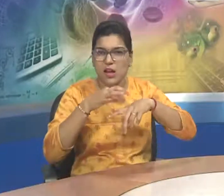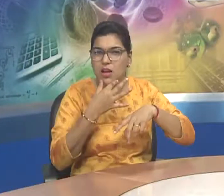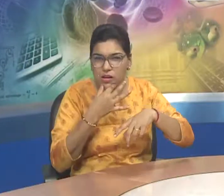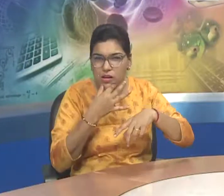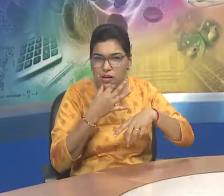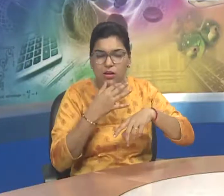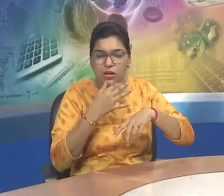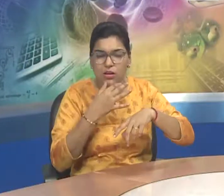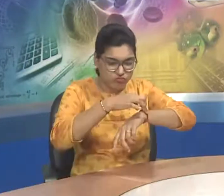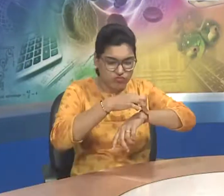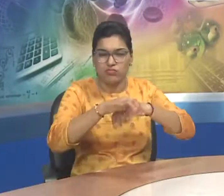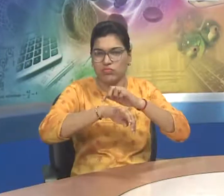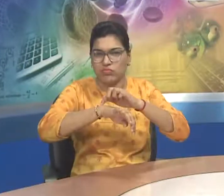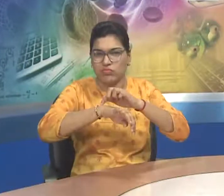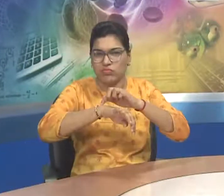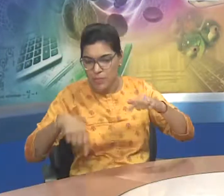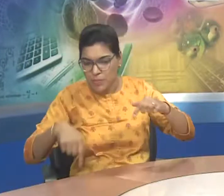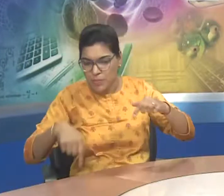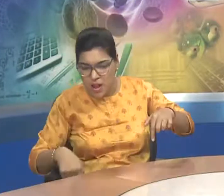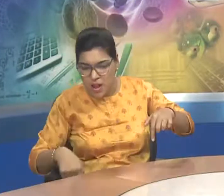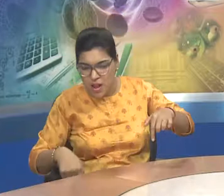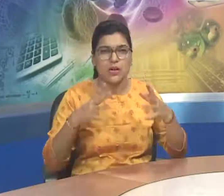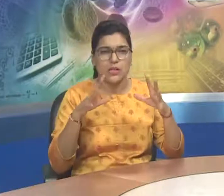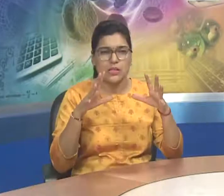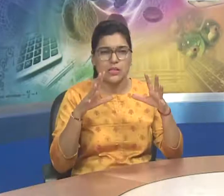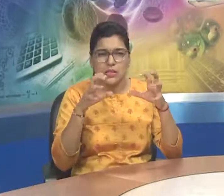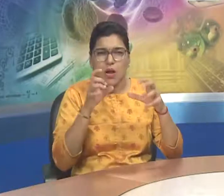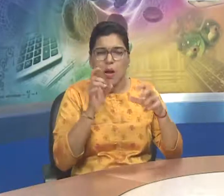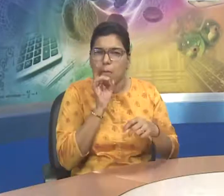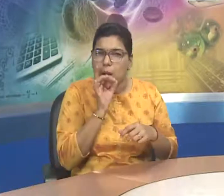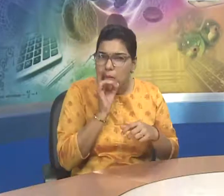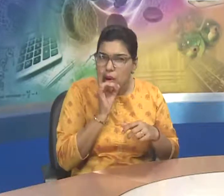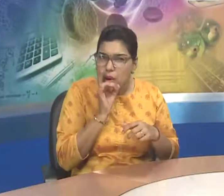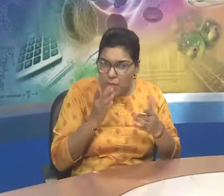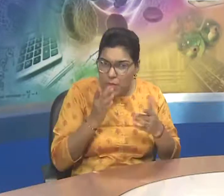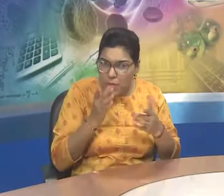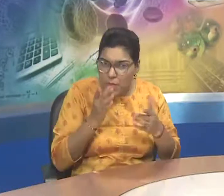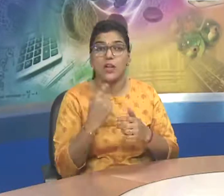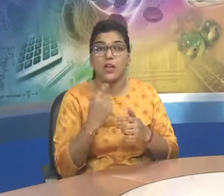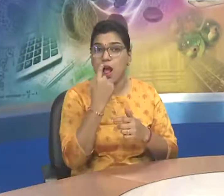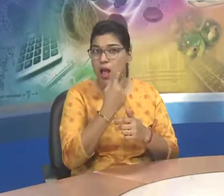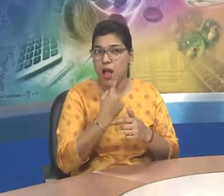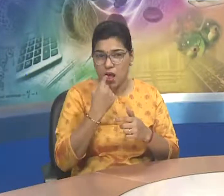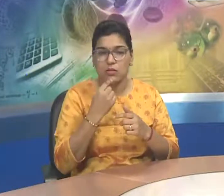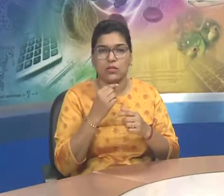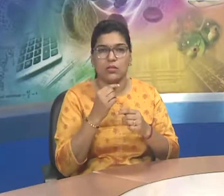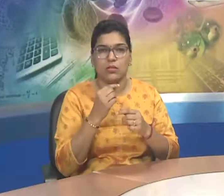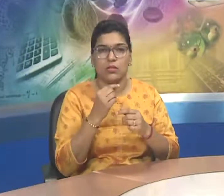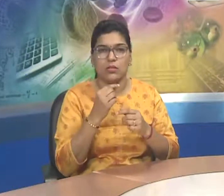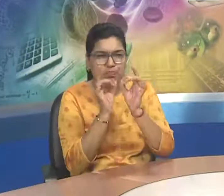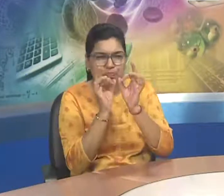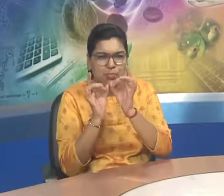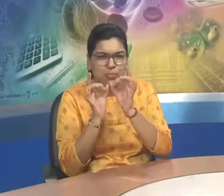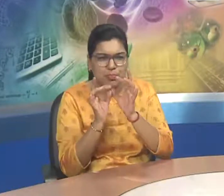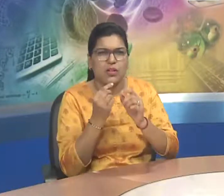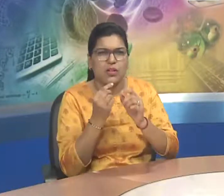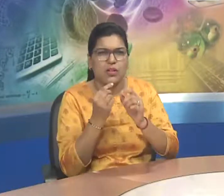Both make our body, bones are weak and make